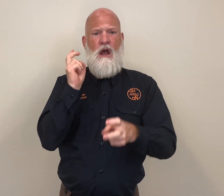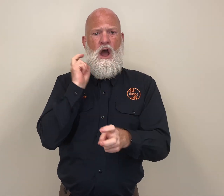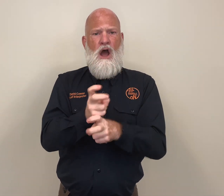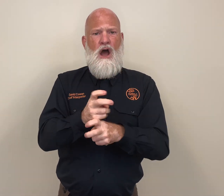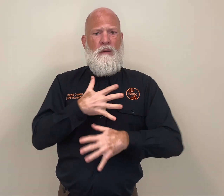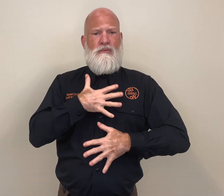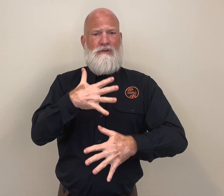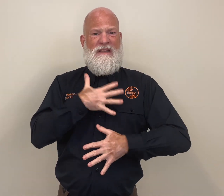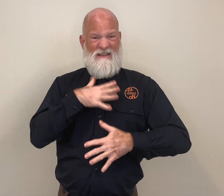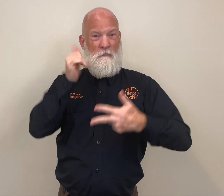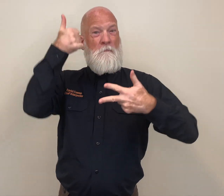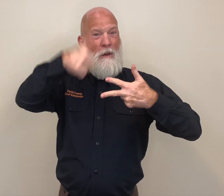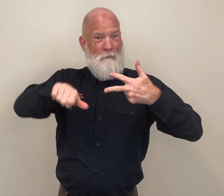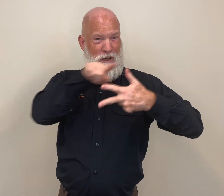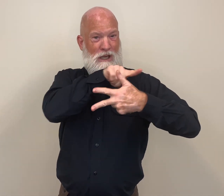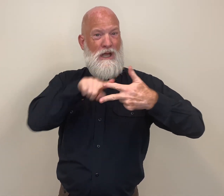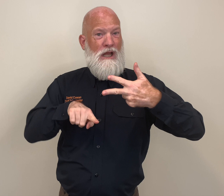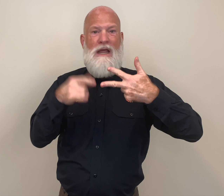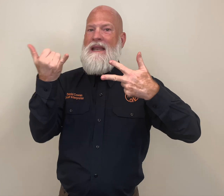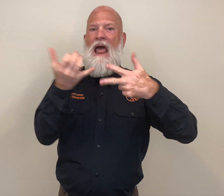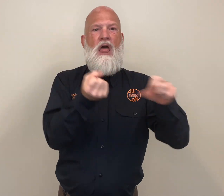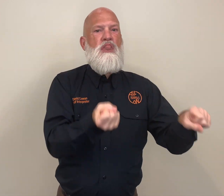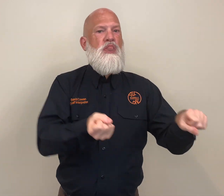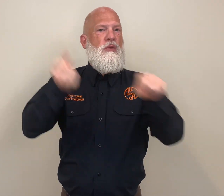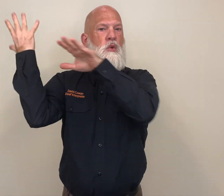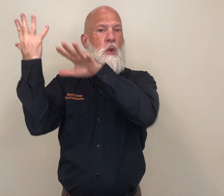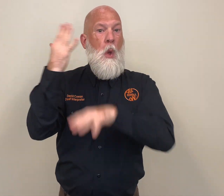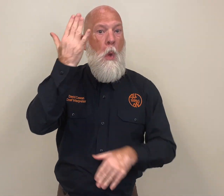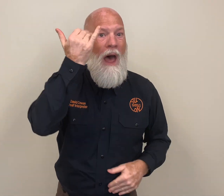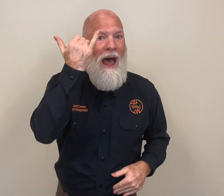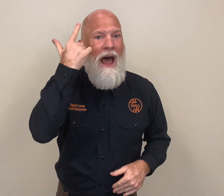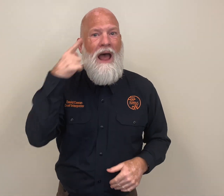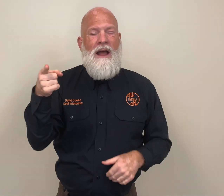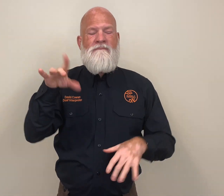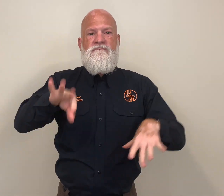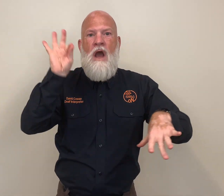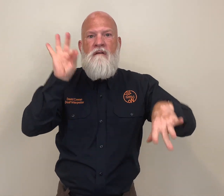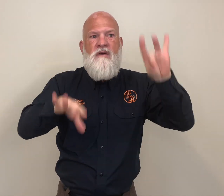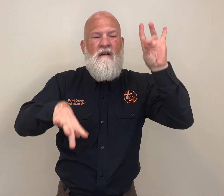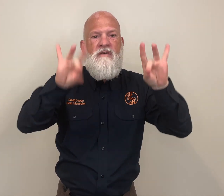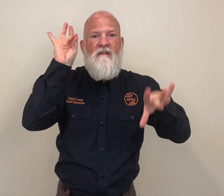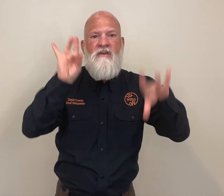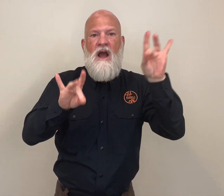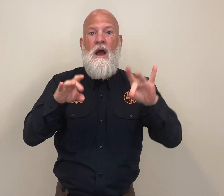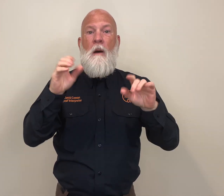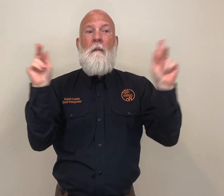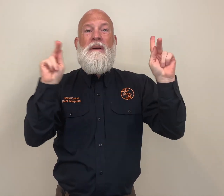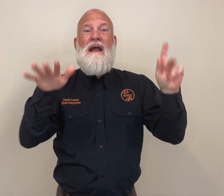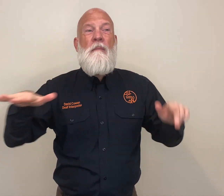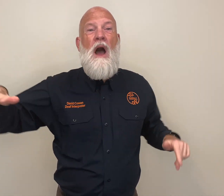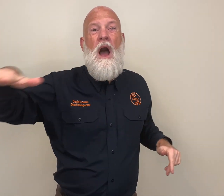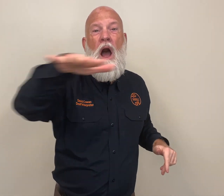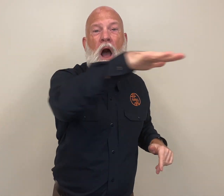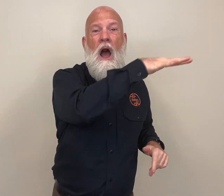dry cough. But now we're finding out that people who feel fine and healthy, who have no symptoms, may